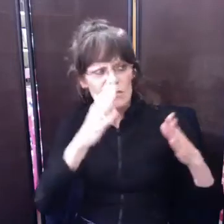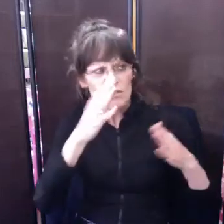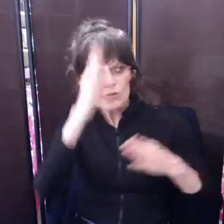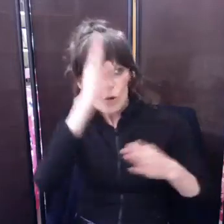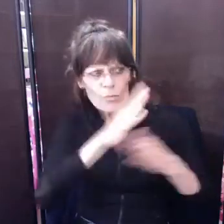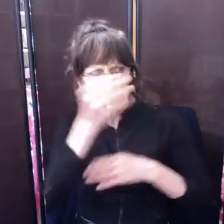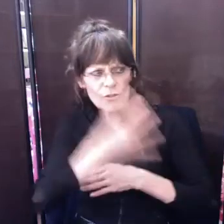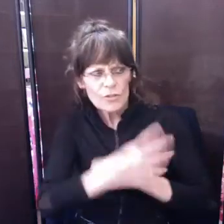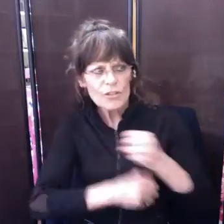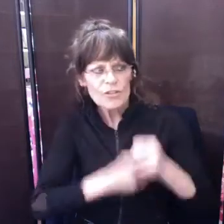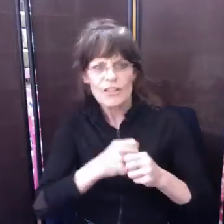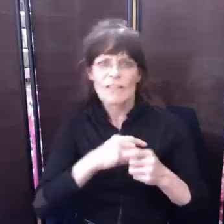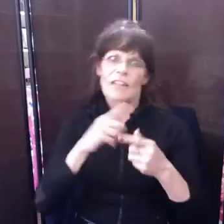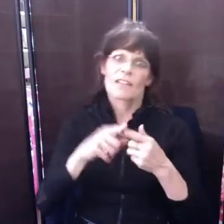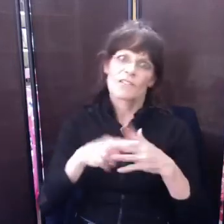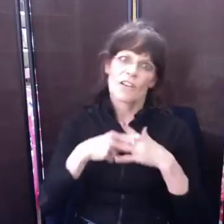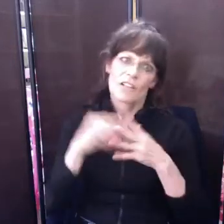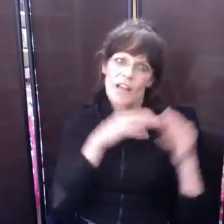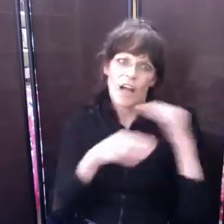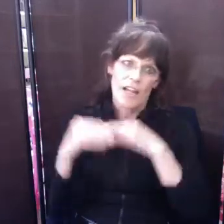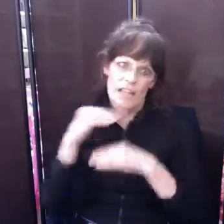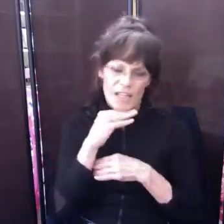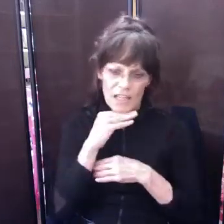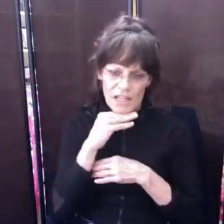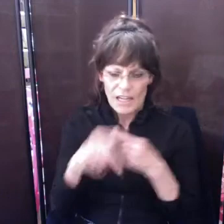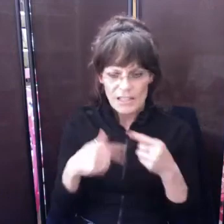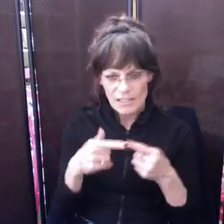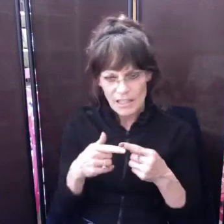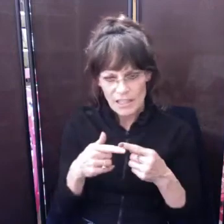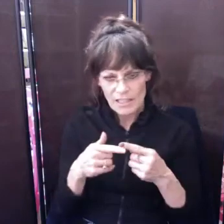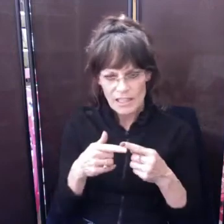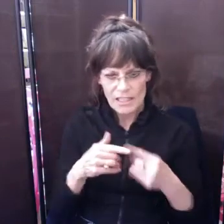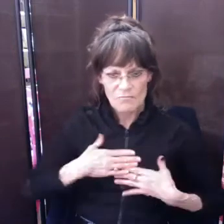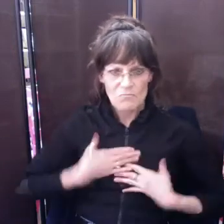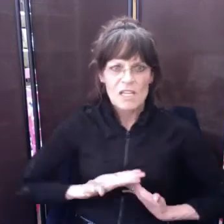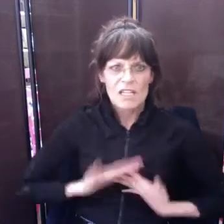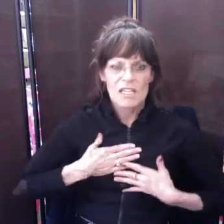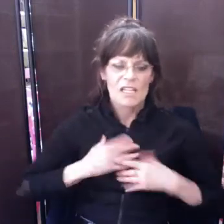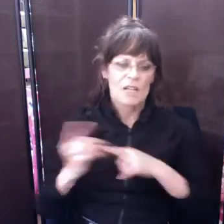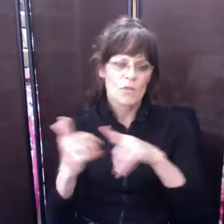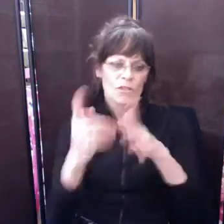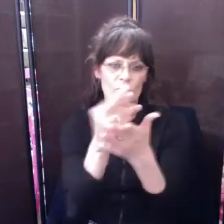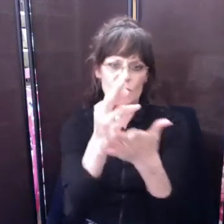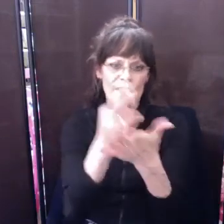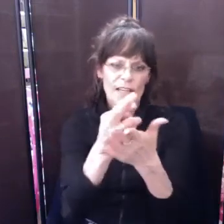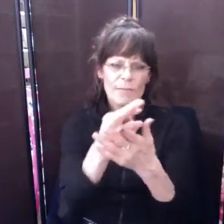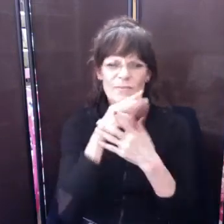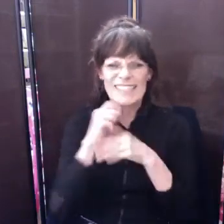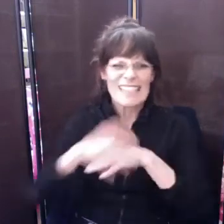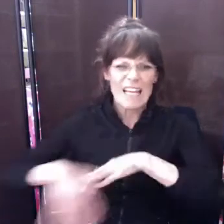he started lying about it. And then he finally copped to it, and he went to a rehab out in the desert a couple of years ago, and he got